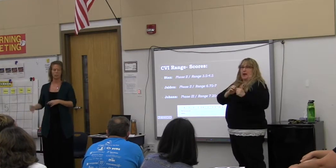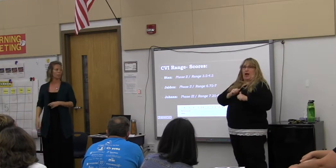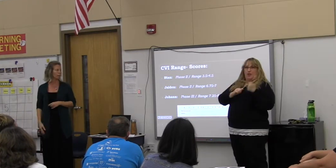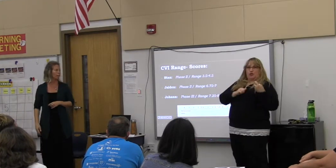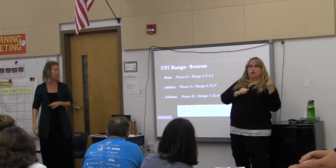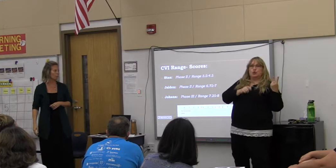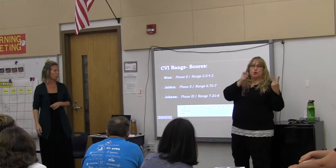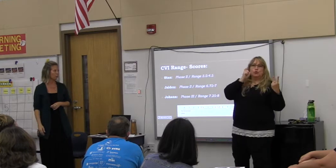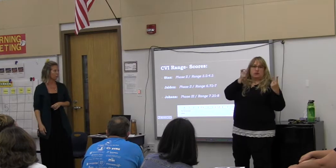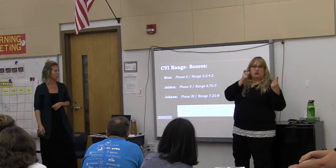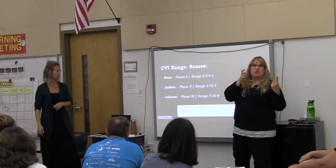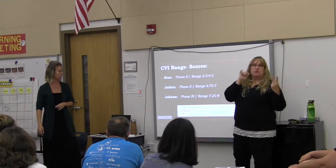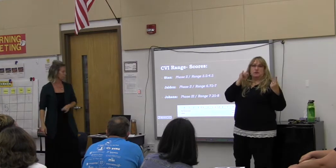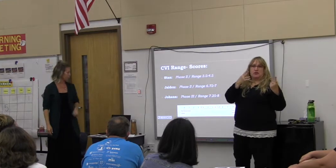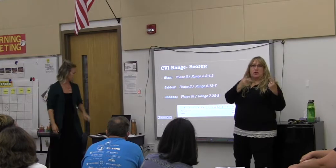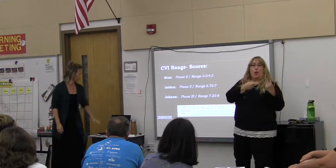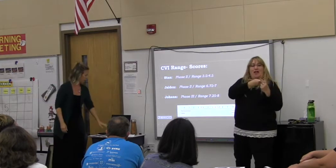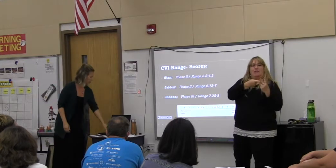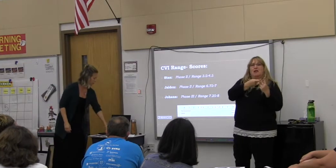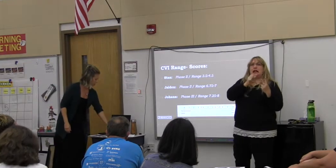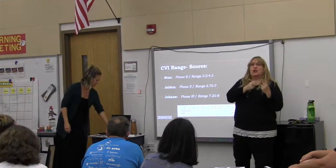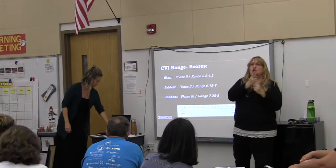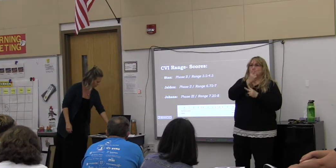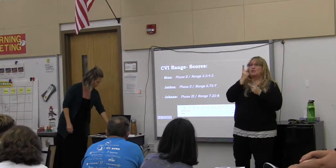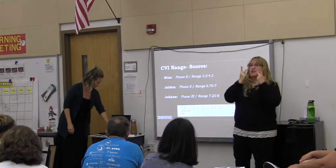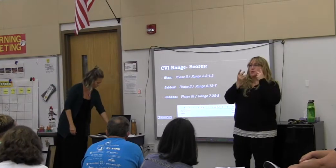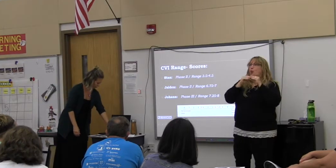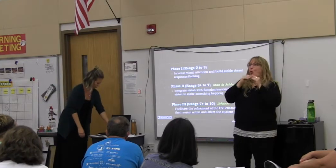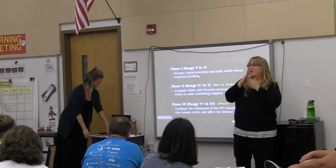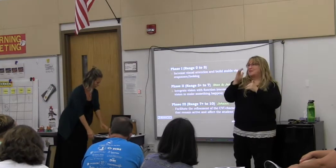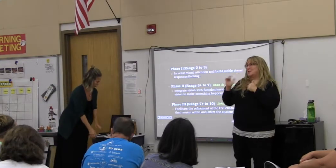using their vision a lot more. Okay?